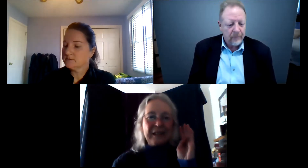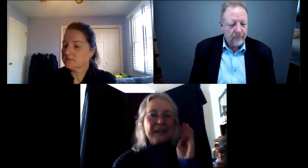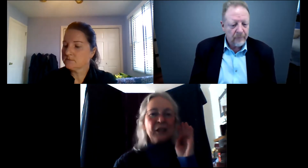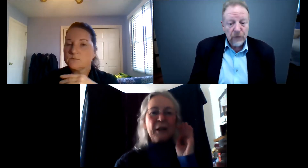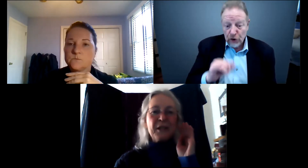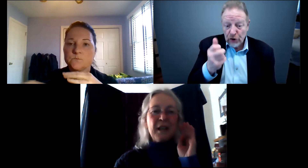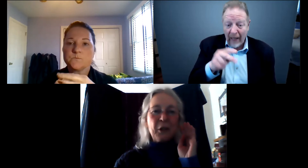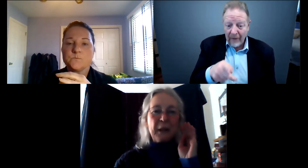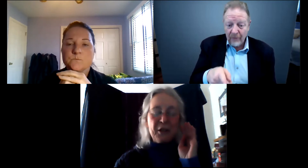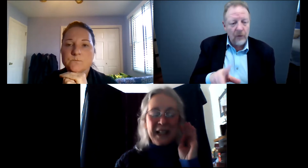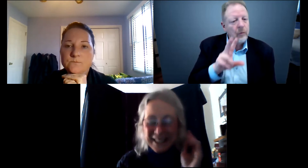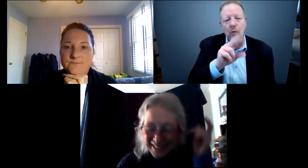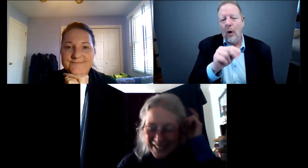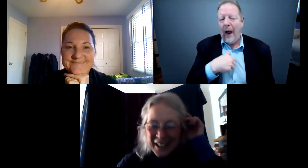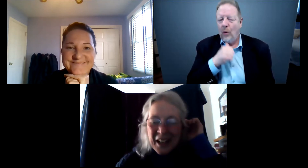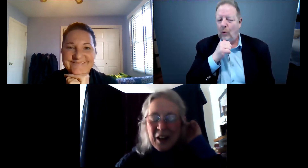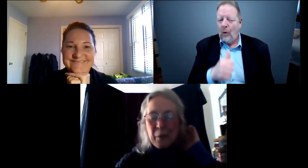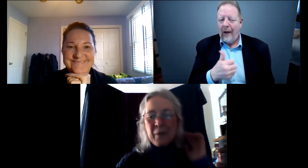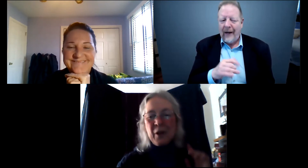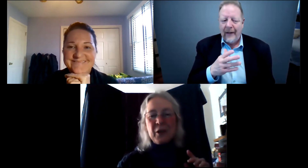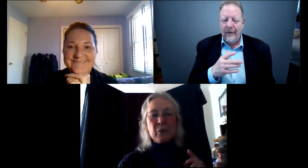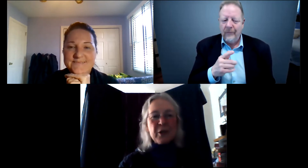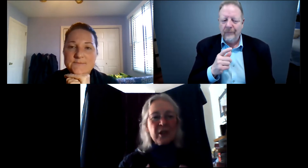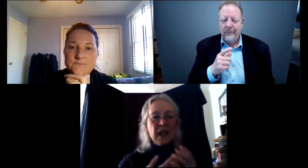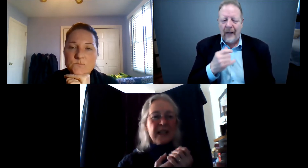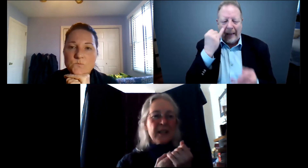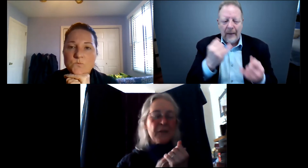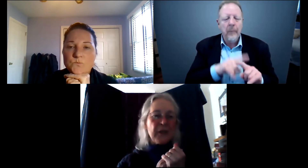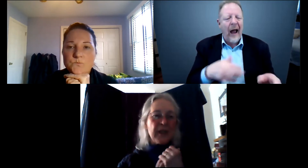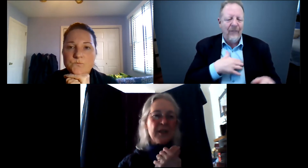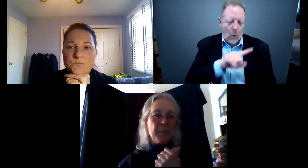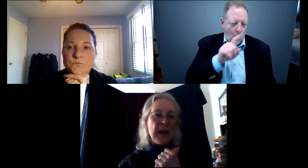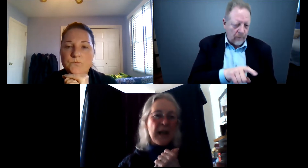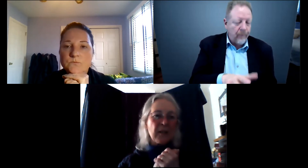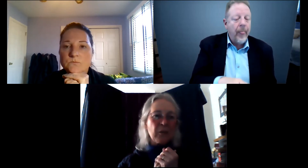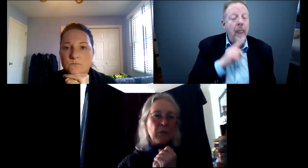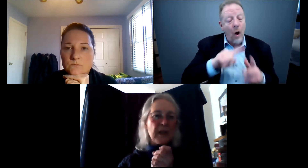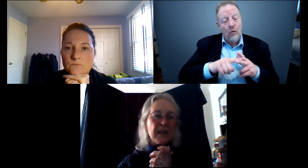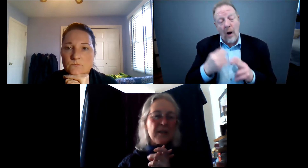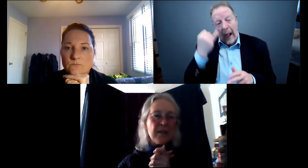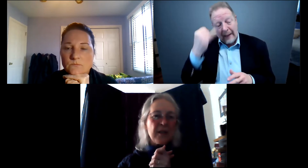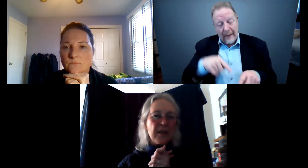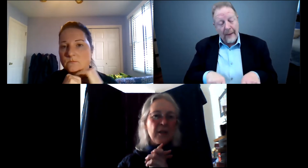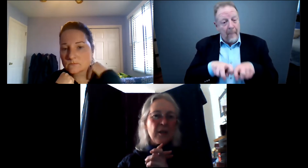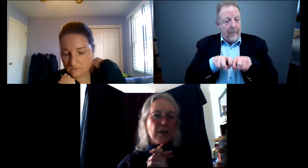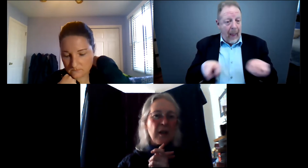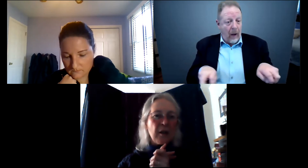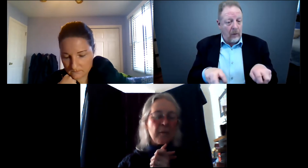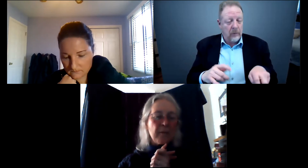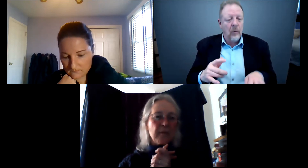Jan? No, I just have a question. The original idea for this panel was,